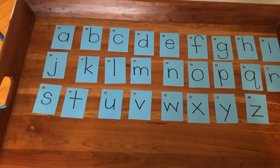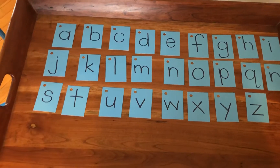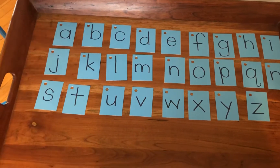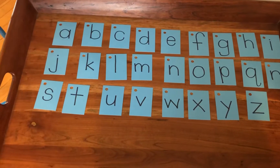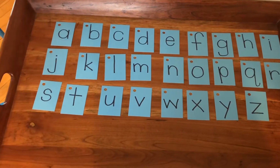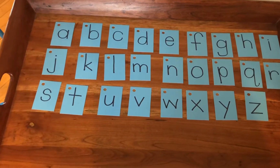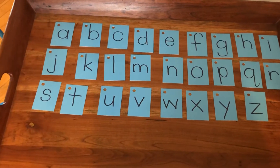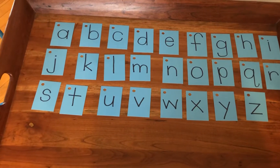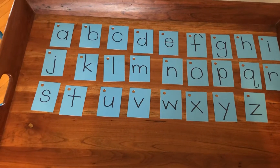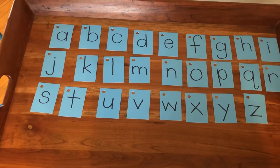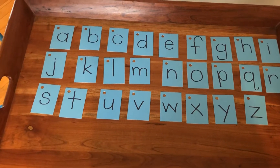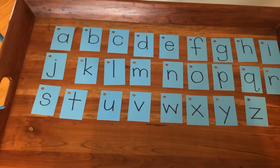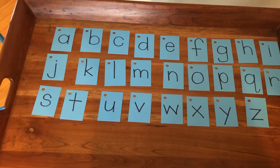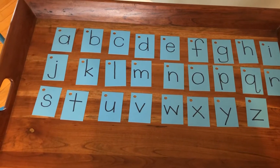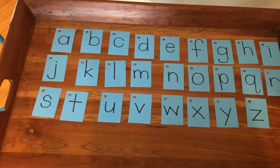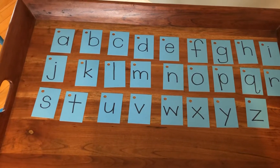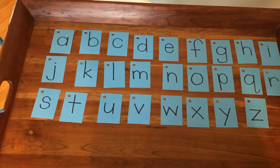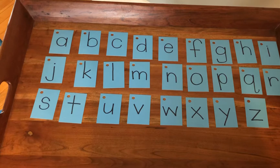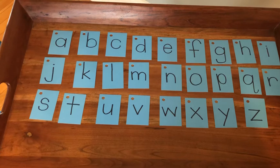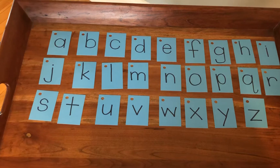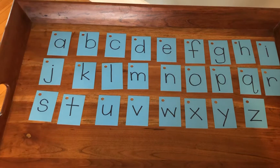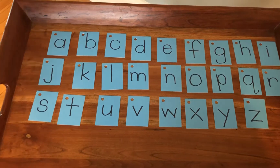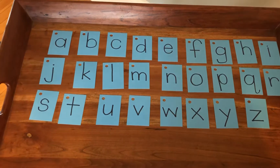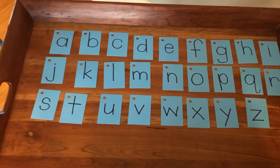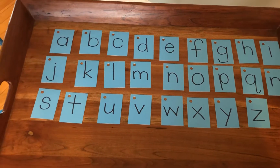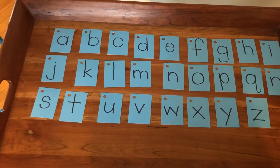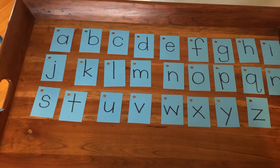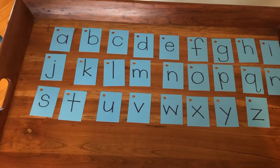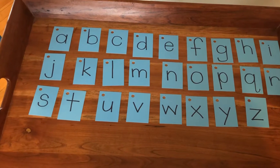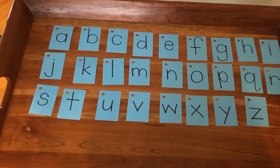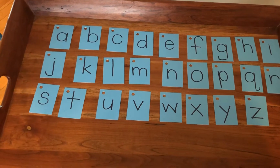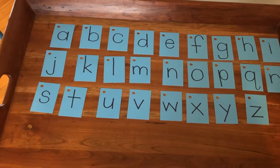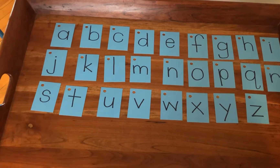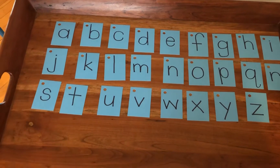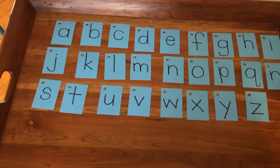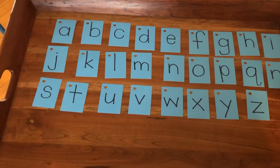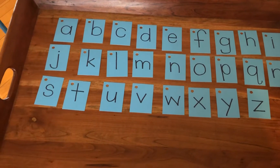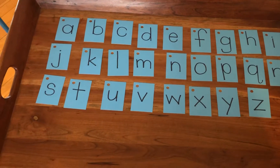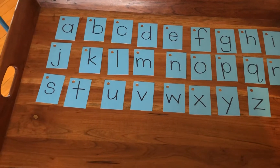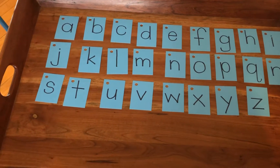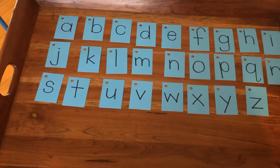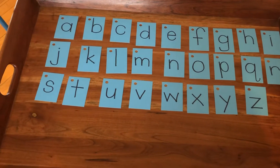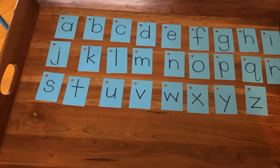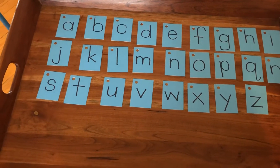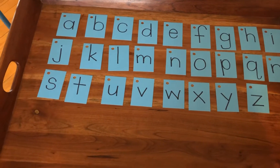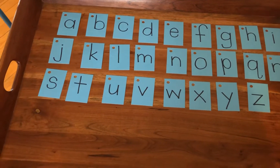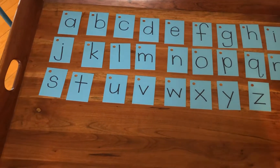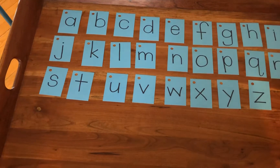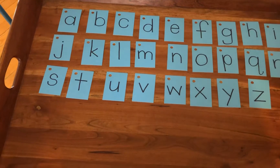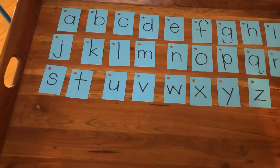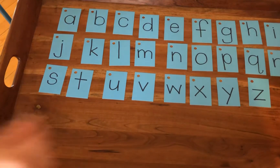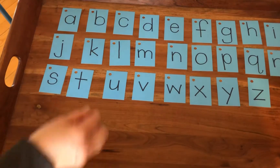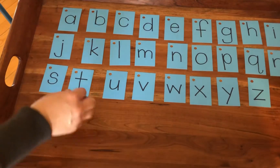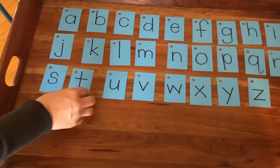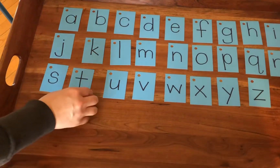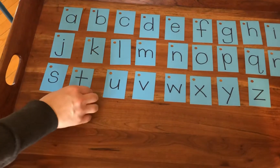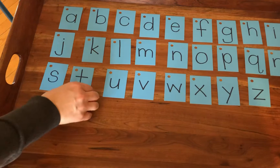letter cards, then you can just use your dry erase board for building some words. Let's start with a T word. Find your T.